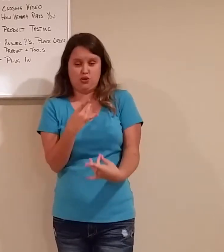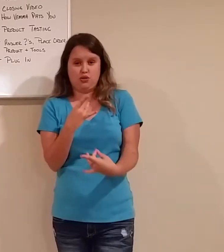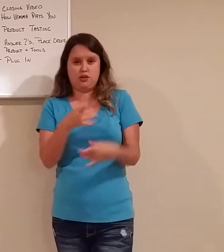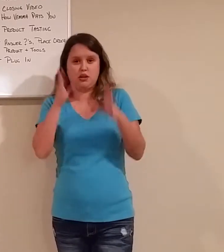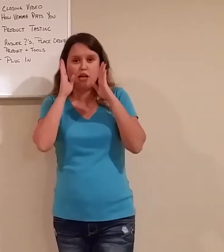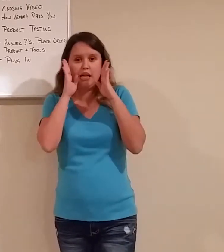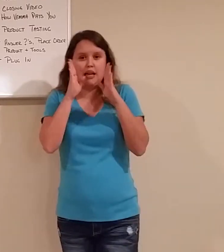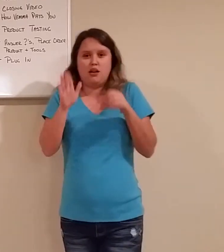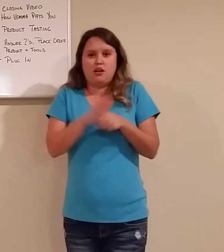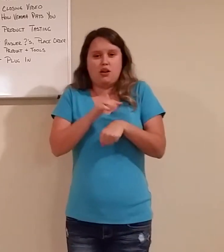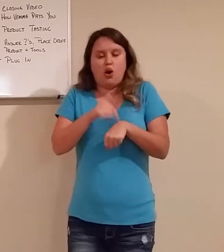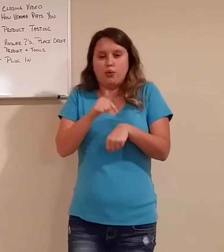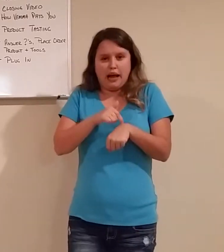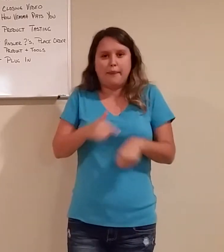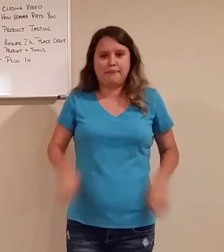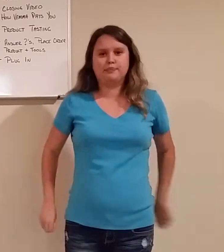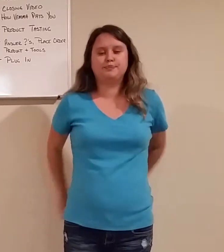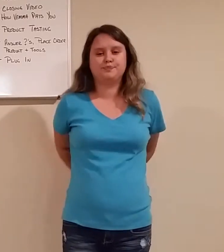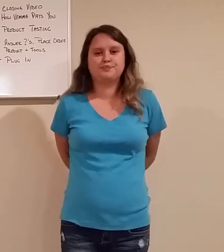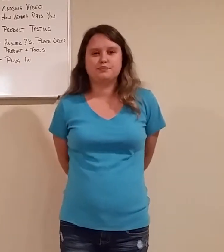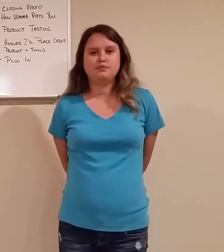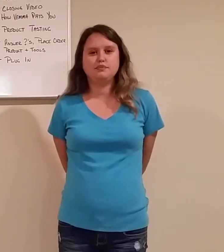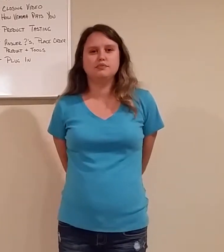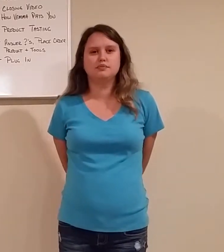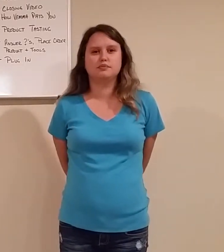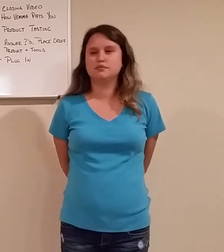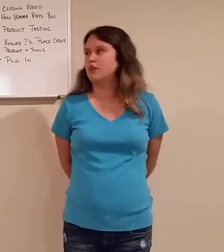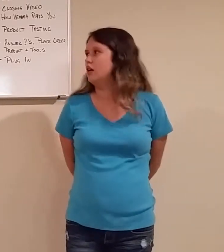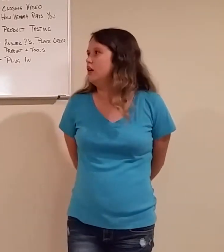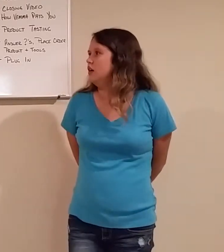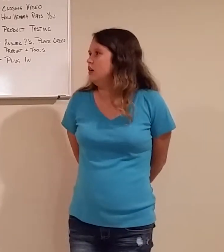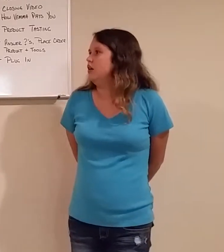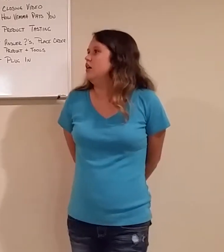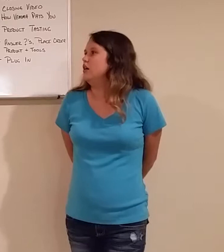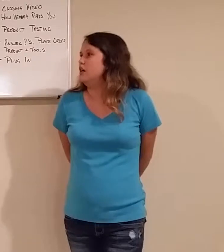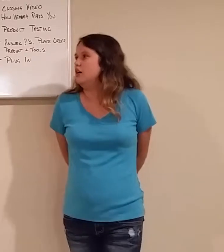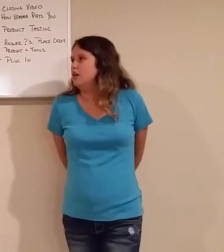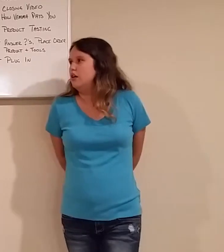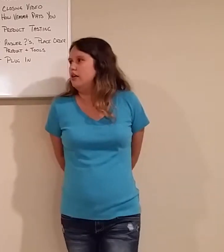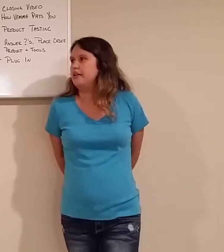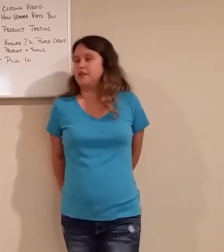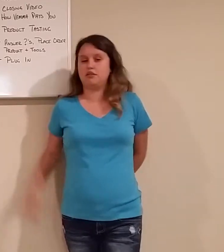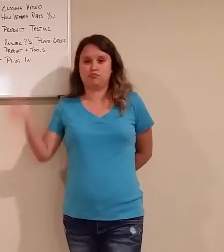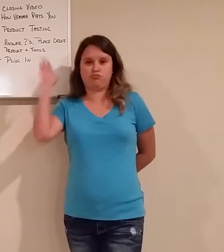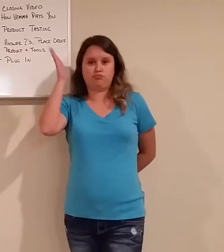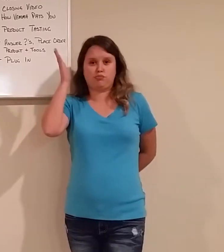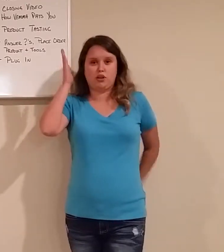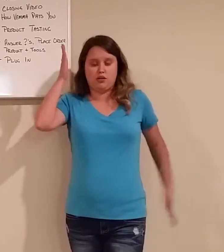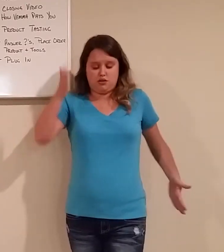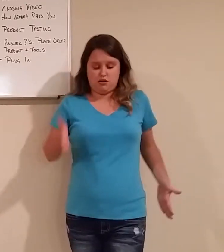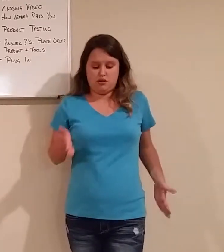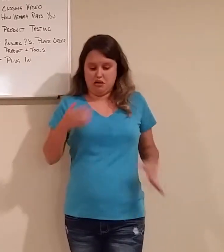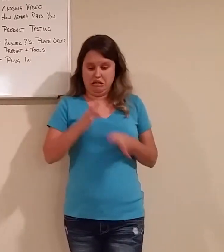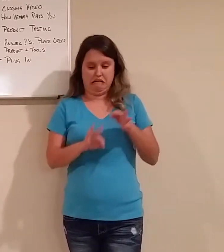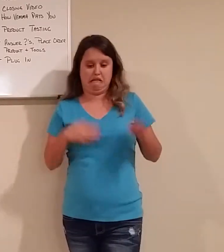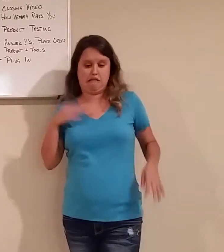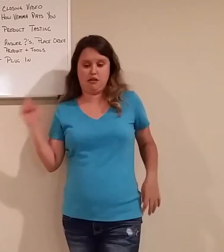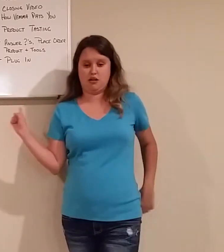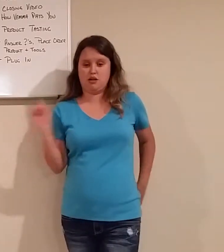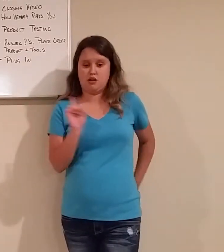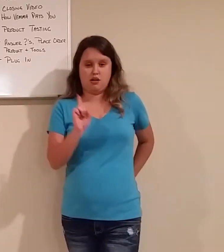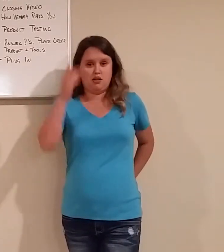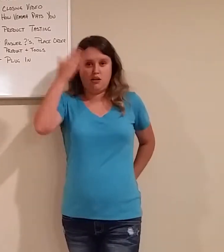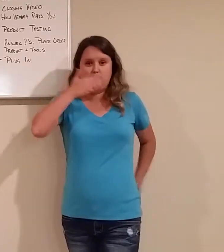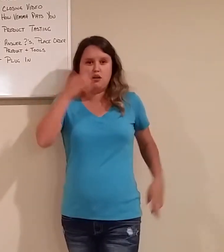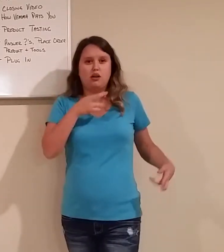paying attention the whole time that other people are speaking. The host will very simply come up to the front of the